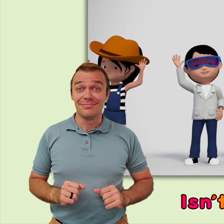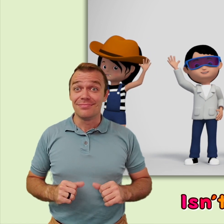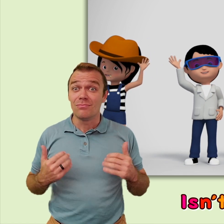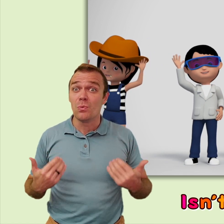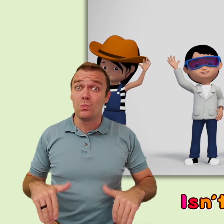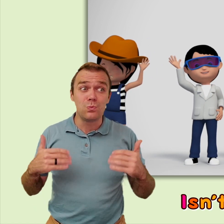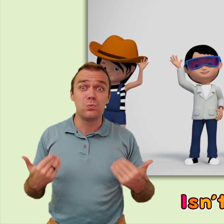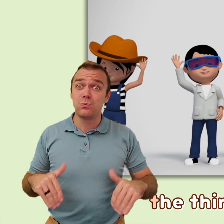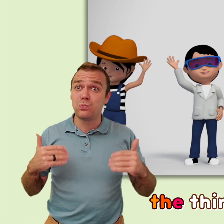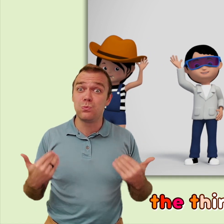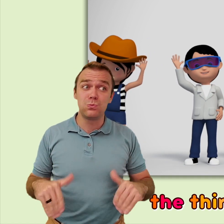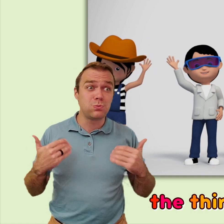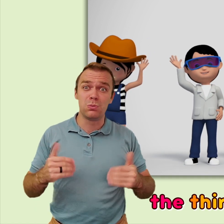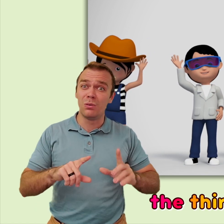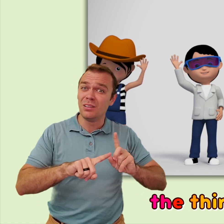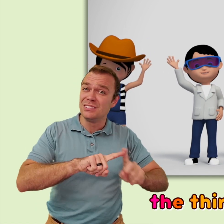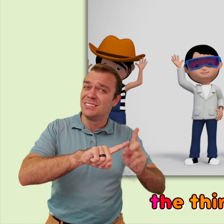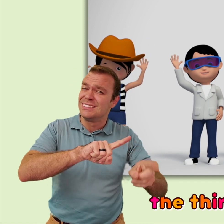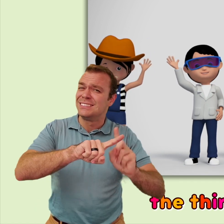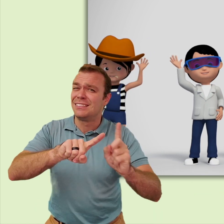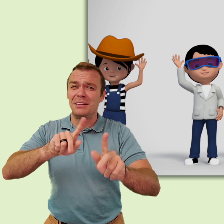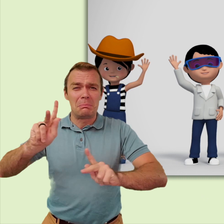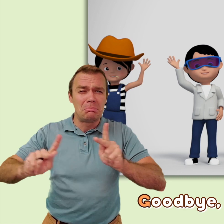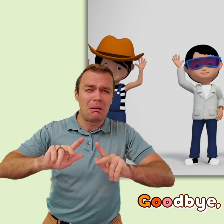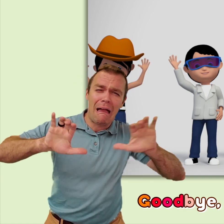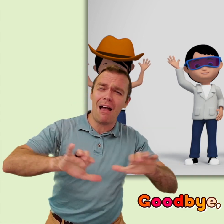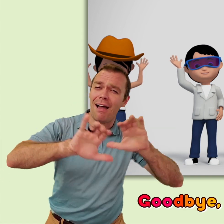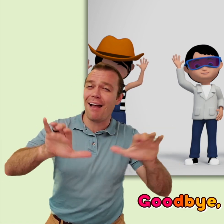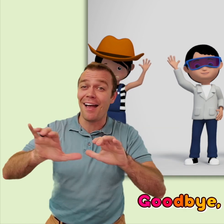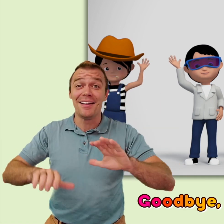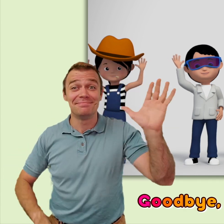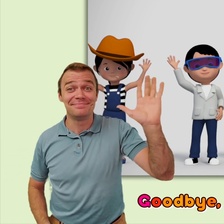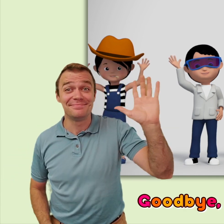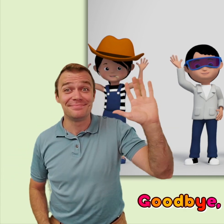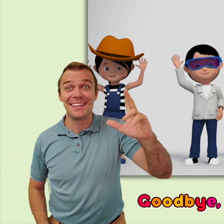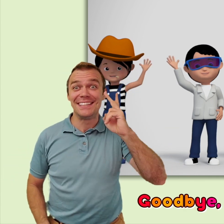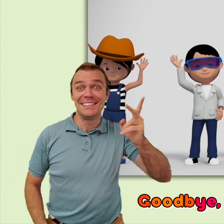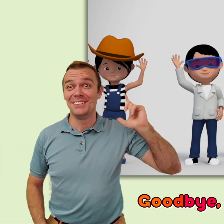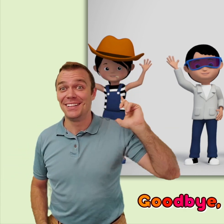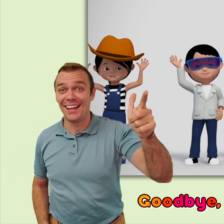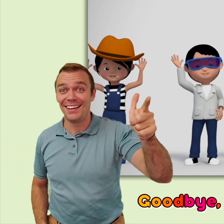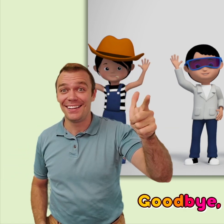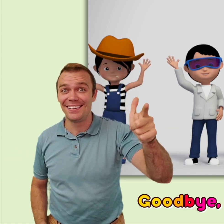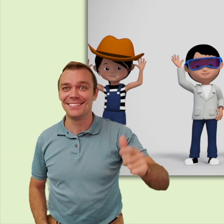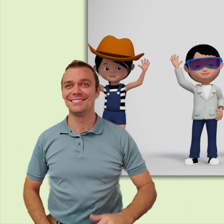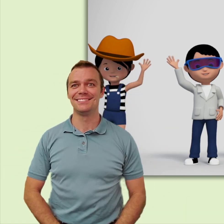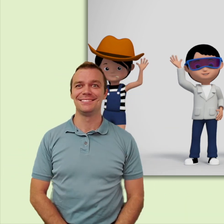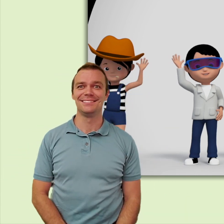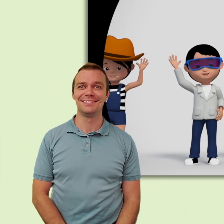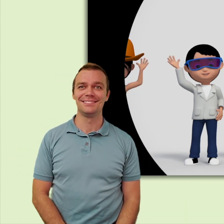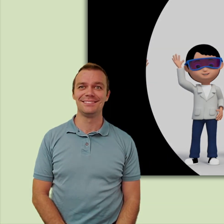Isn't it wonderful, all the things that people do? Goodbye, and see you next time!